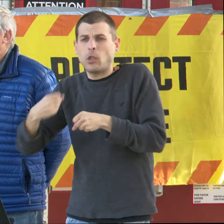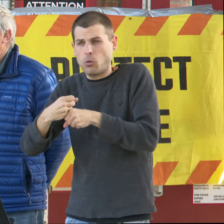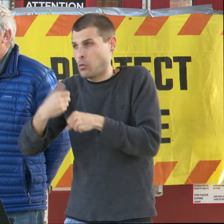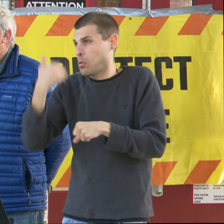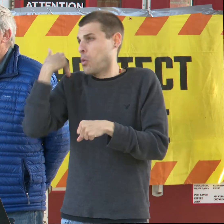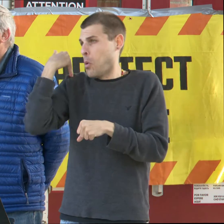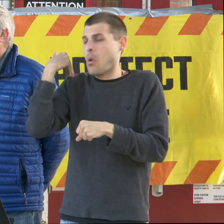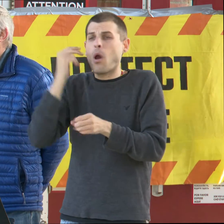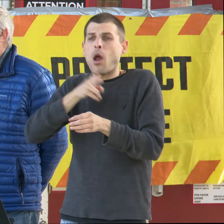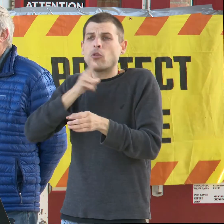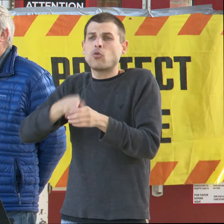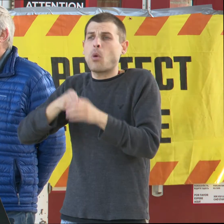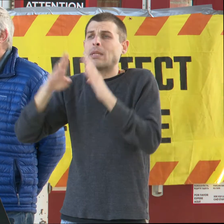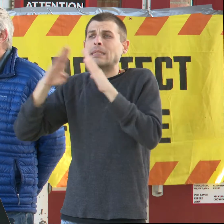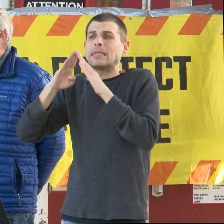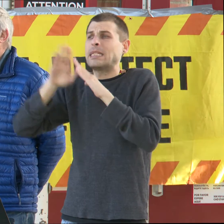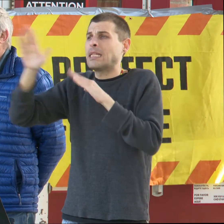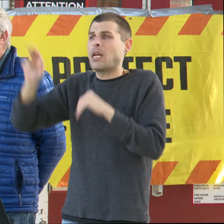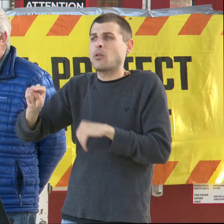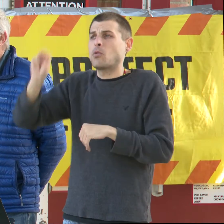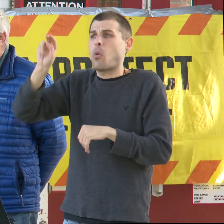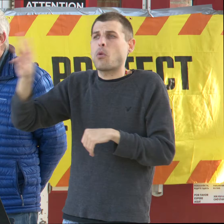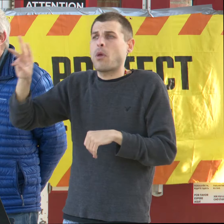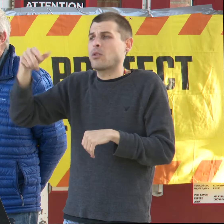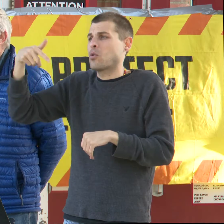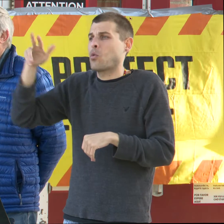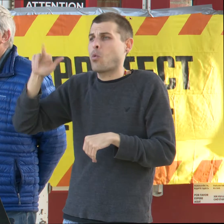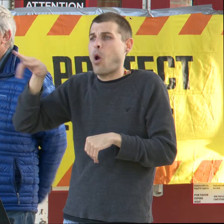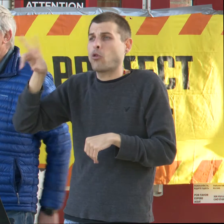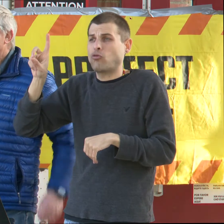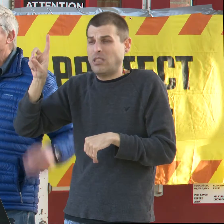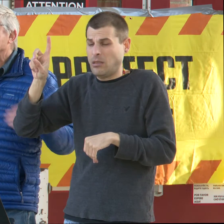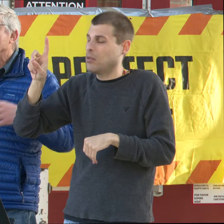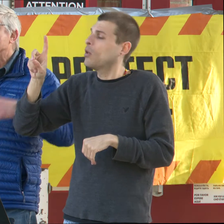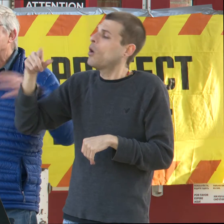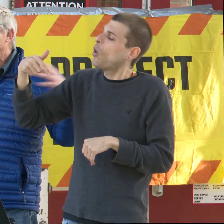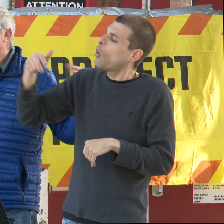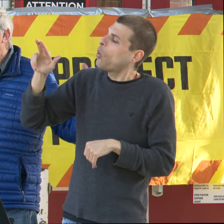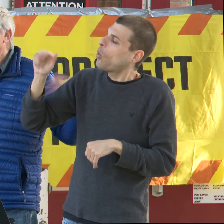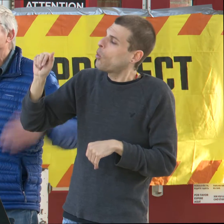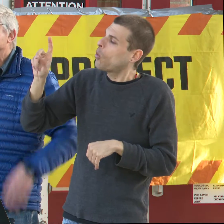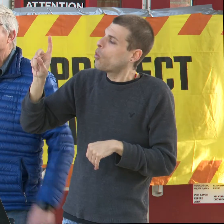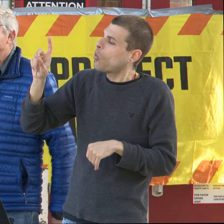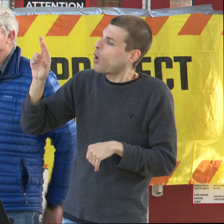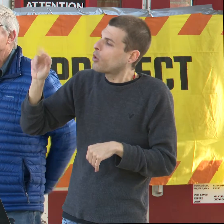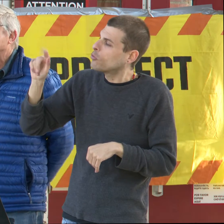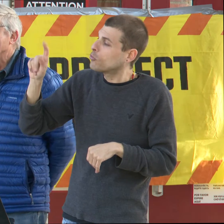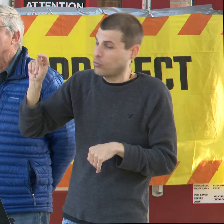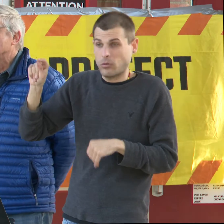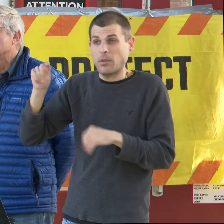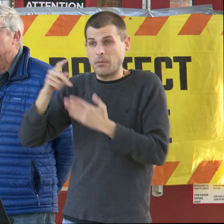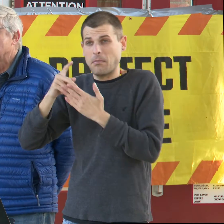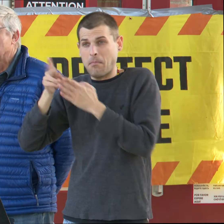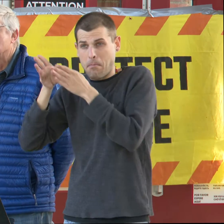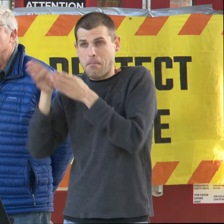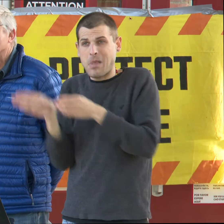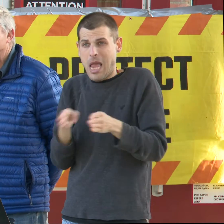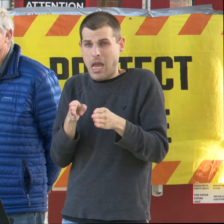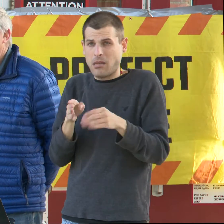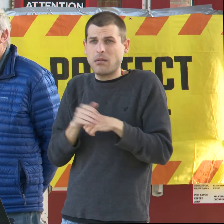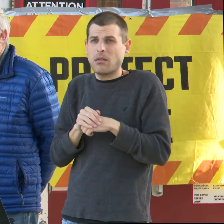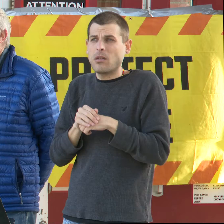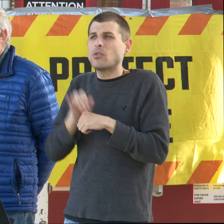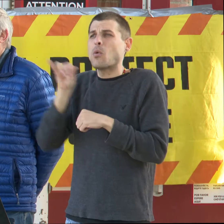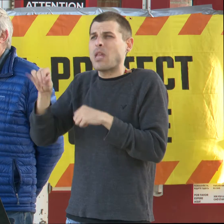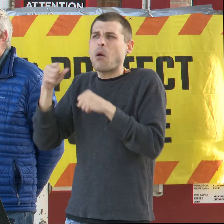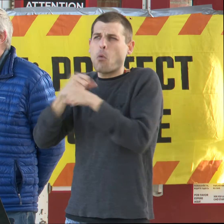the city's northeast quadrant plan, which was a comprehensive part of Portland's comprehensive plan process, which it has to do every